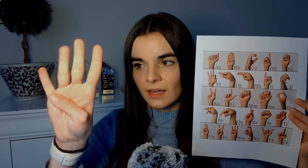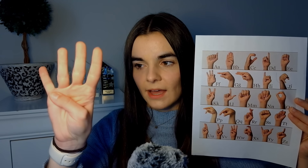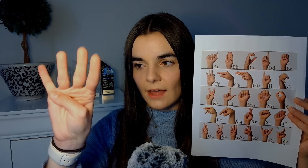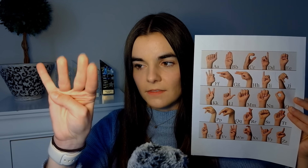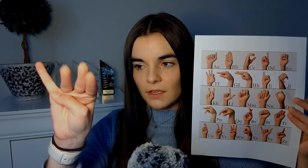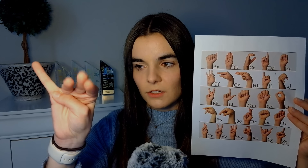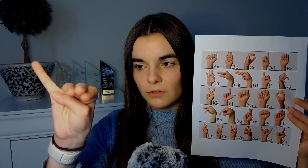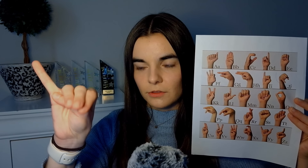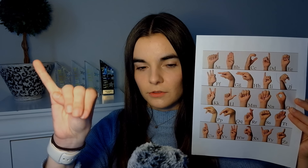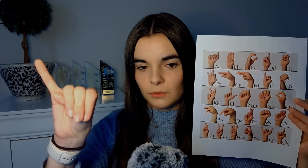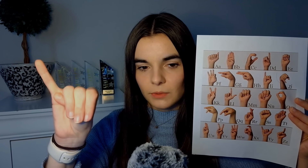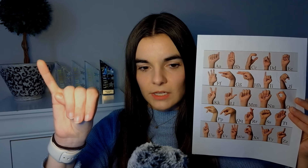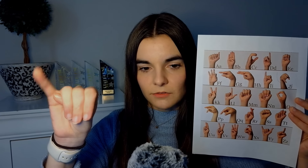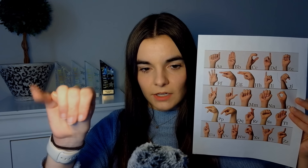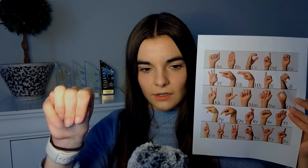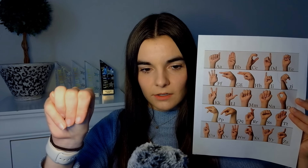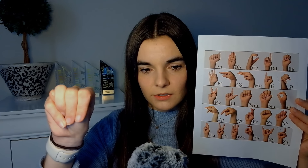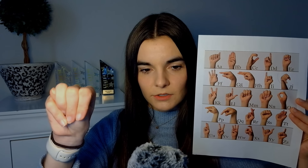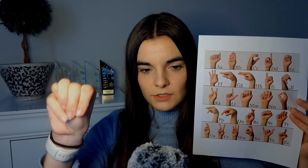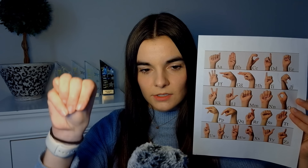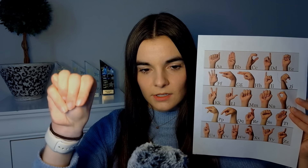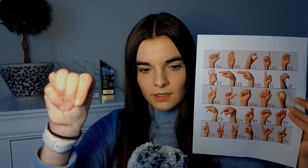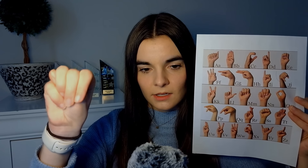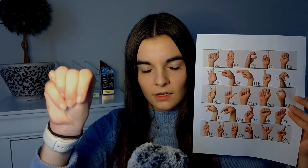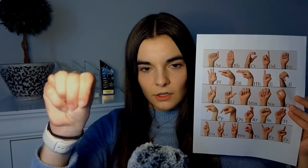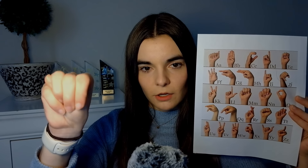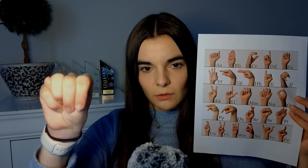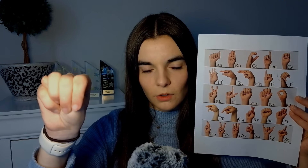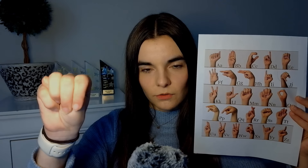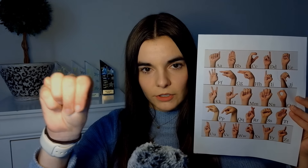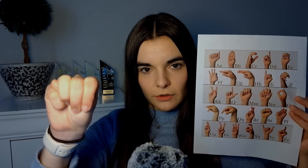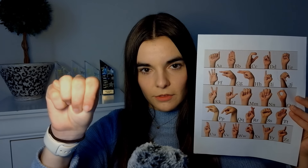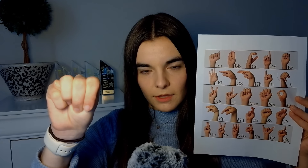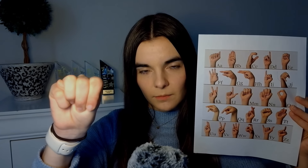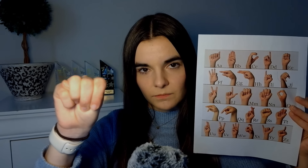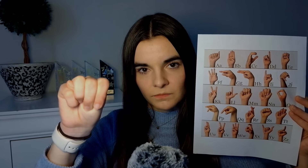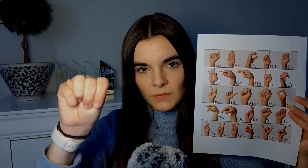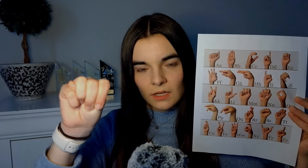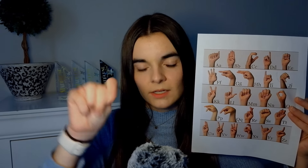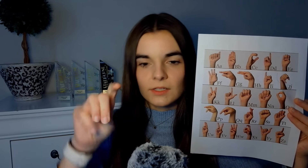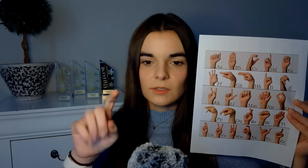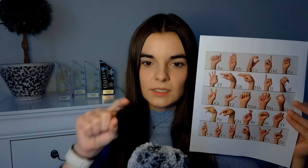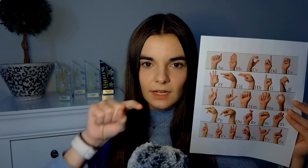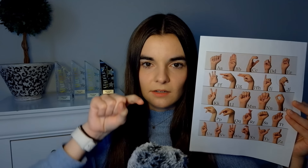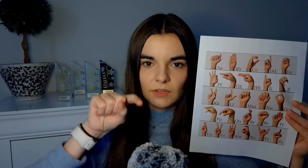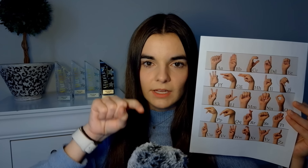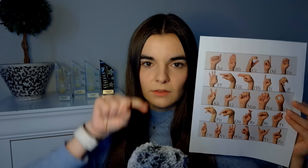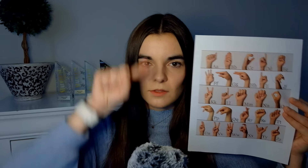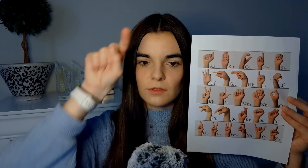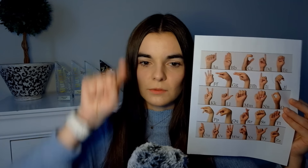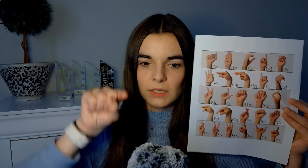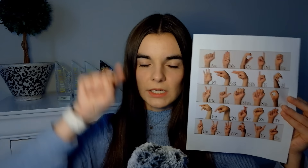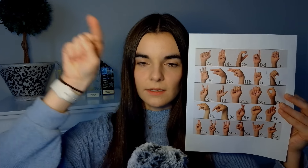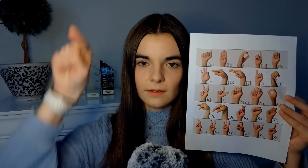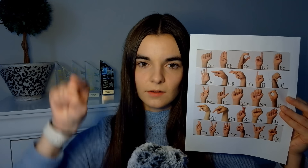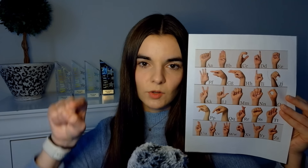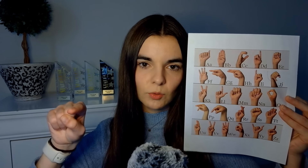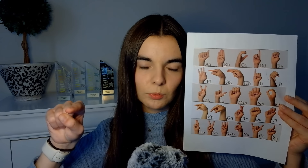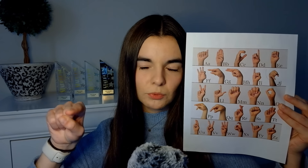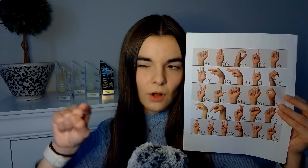and then your three fingers go over your thumb. So it's kind of like the three